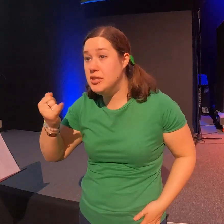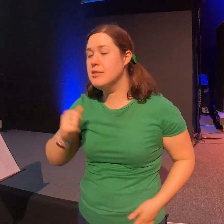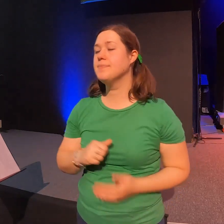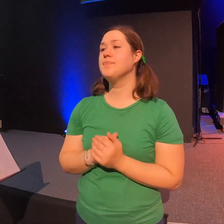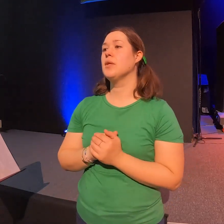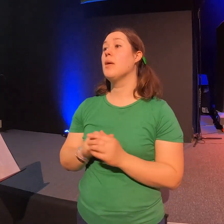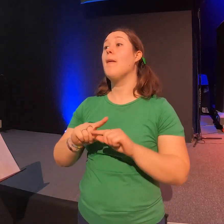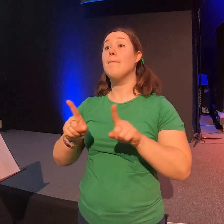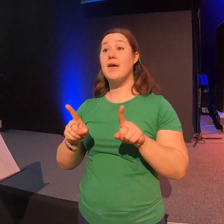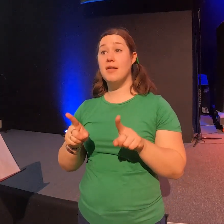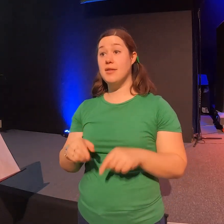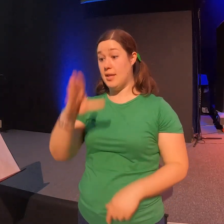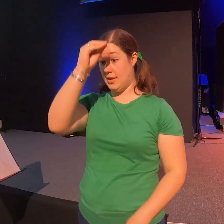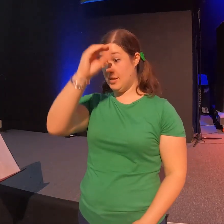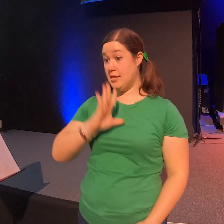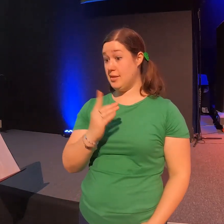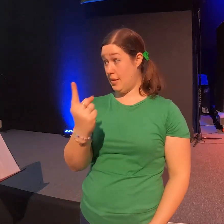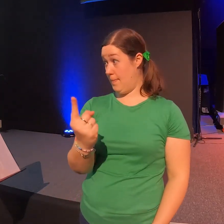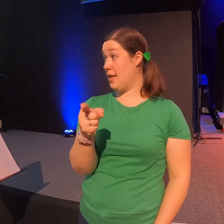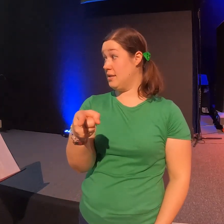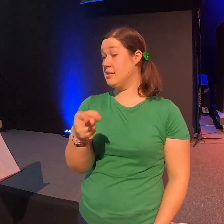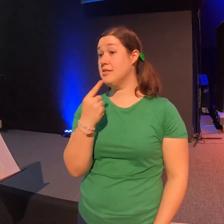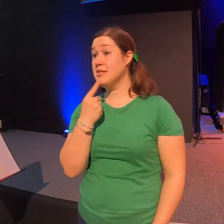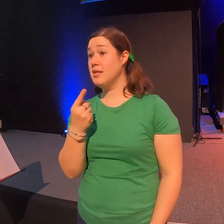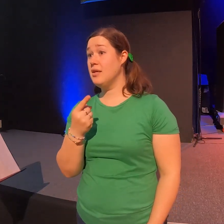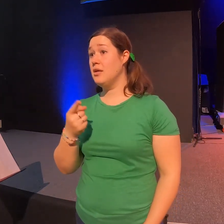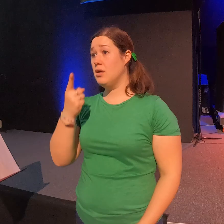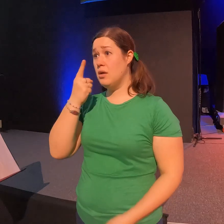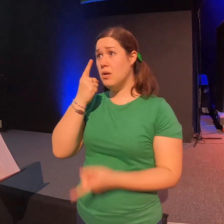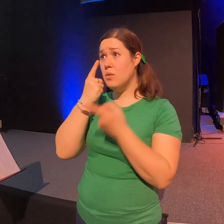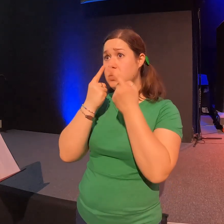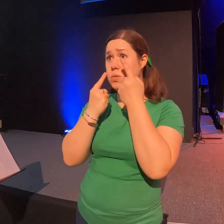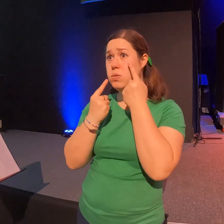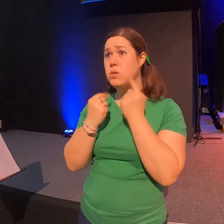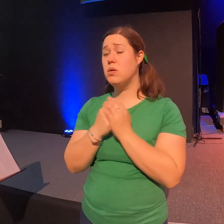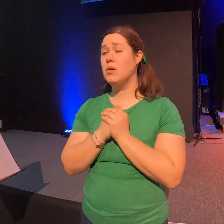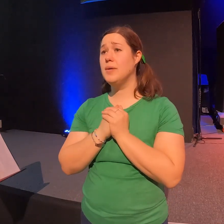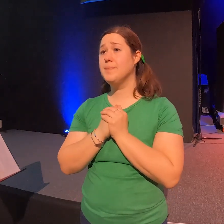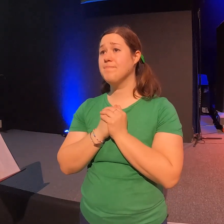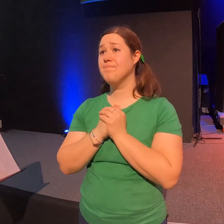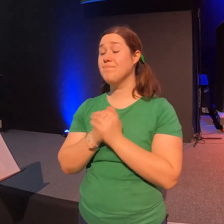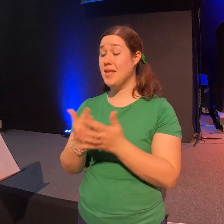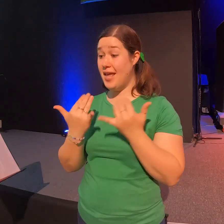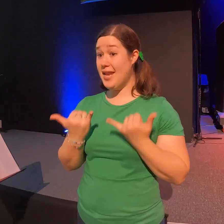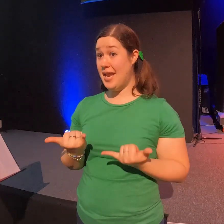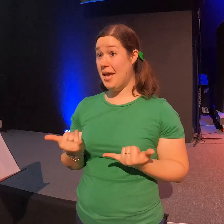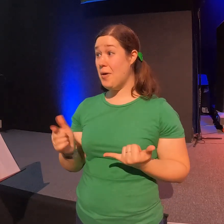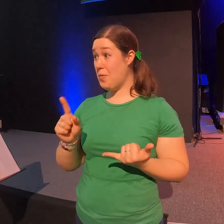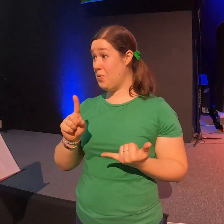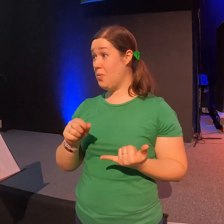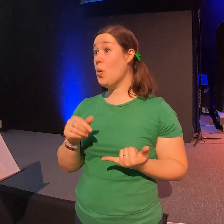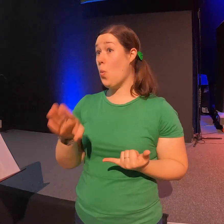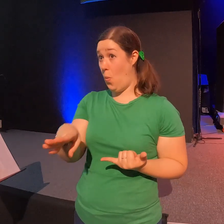But then he said, with tears in his eyes, he says, now we're back. And he said this,